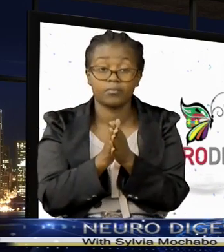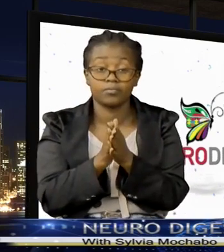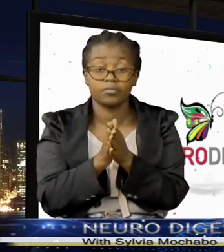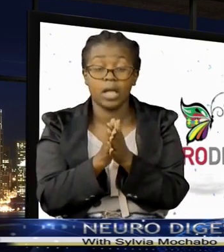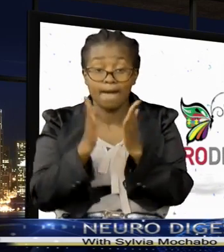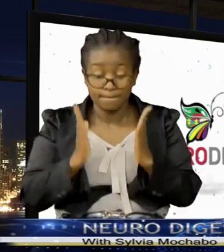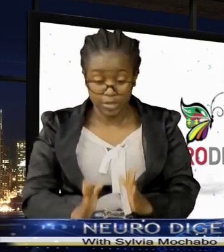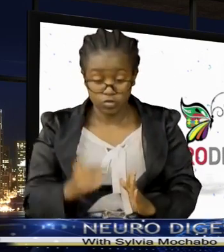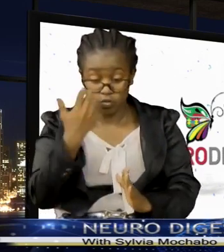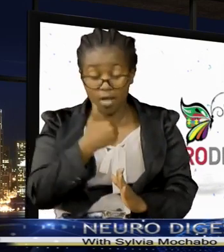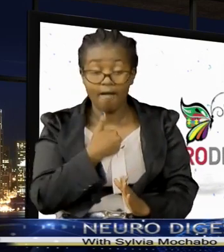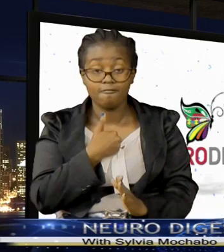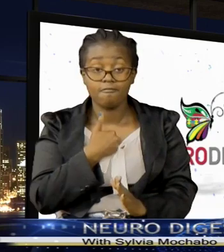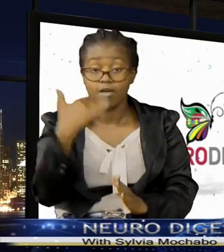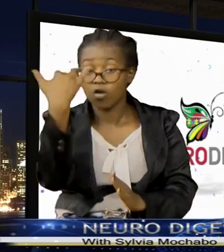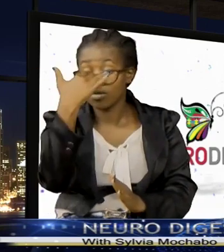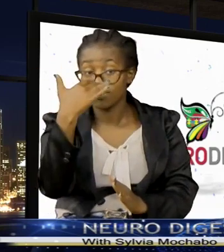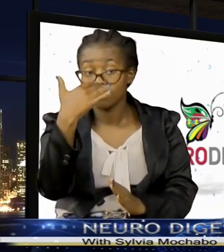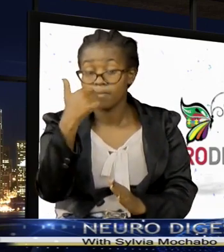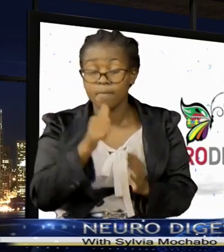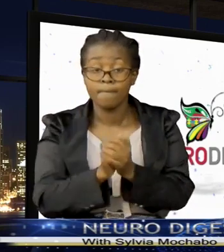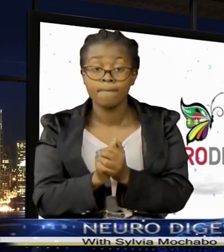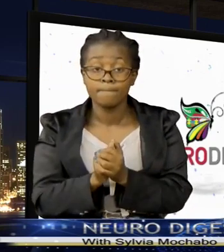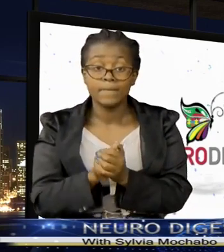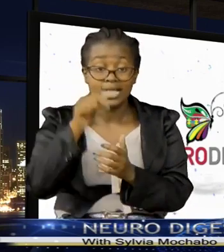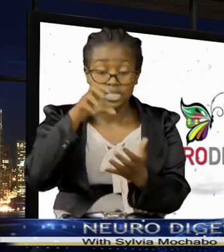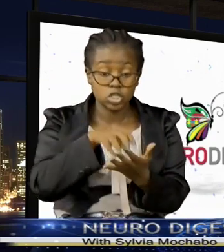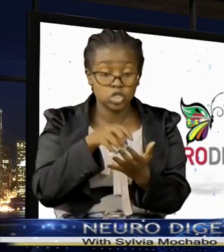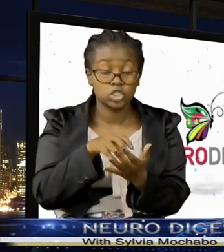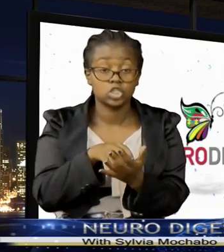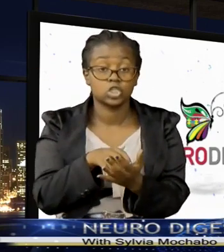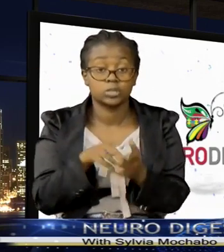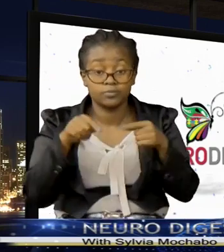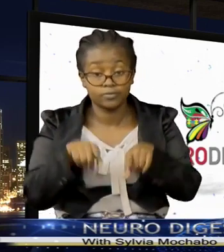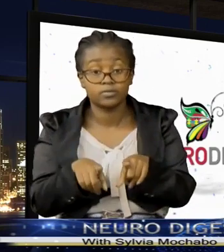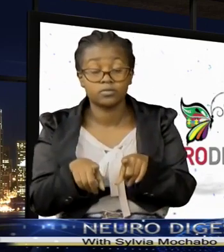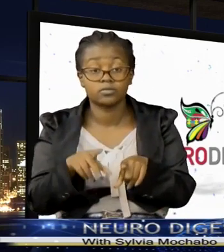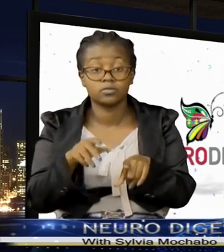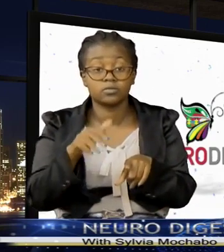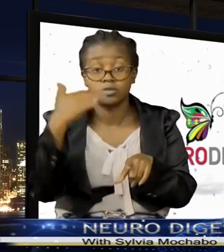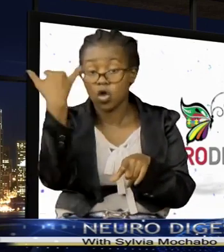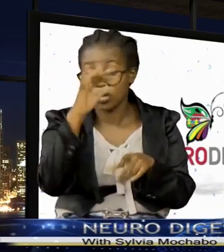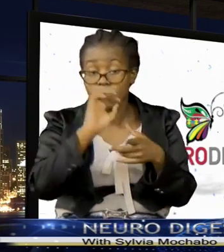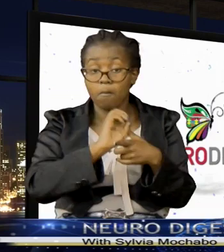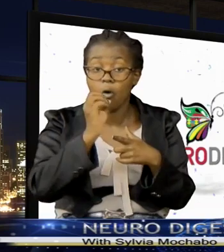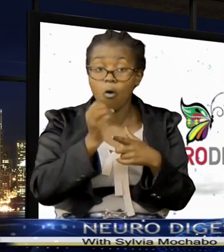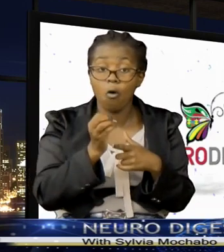a person who has autism is called an autistic. The condition is called itself, you can call it either